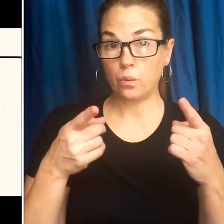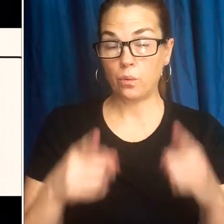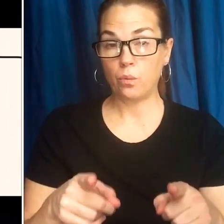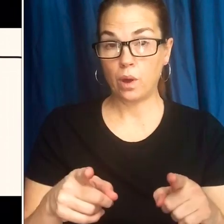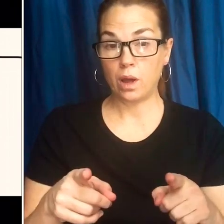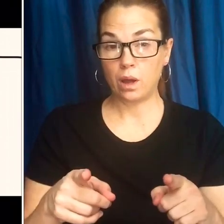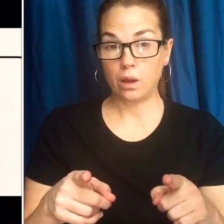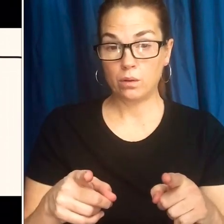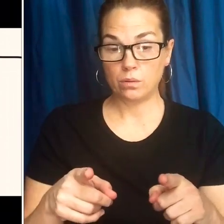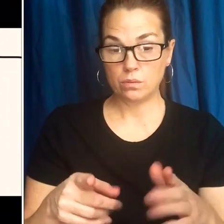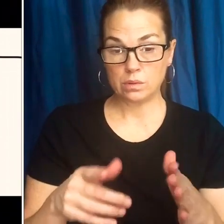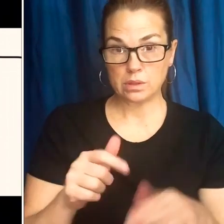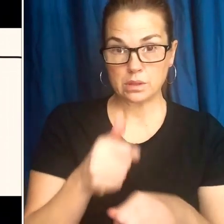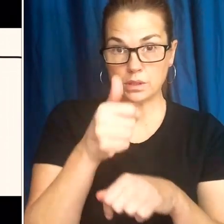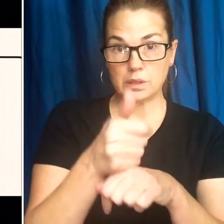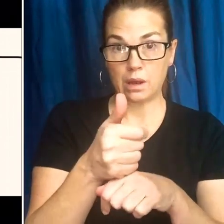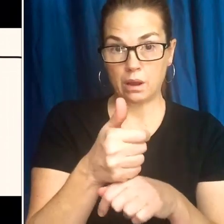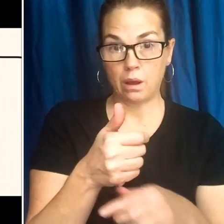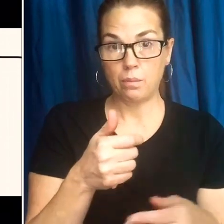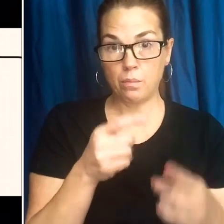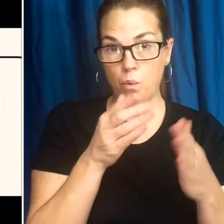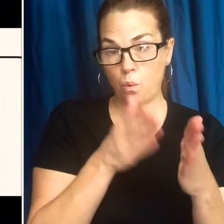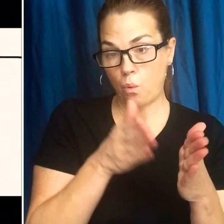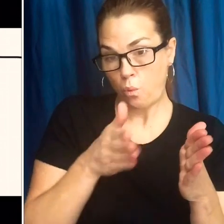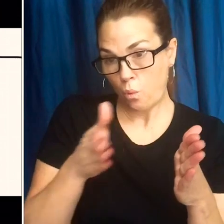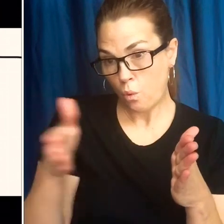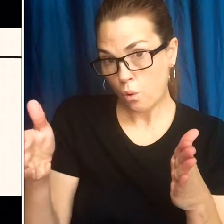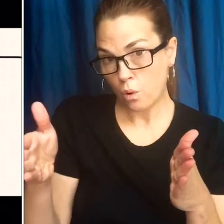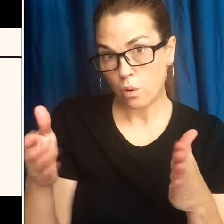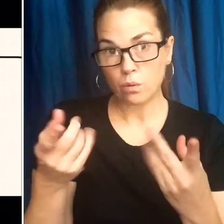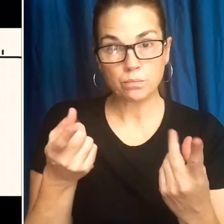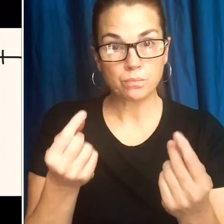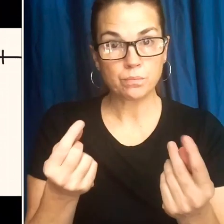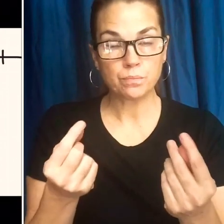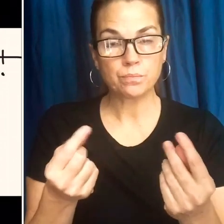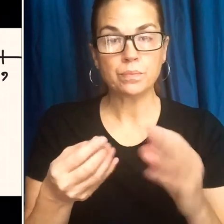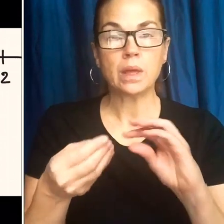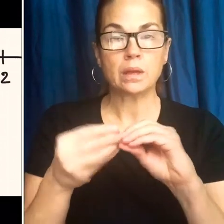On a number line, we know that as we move to the right,